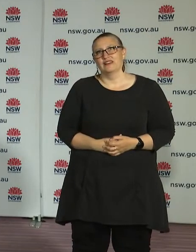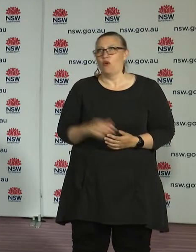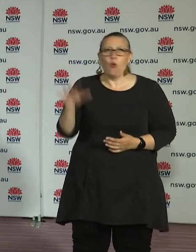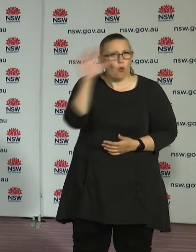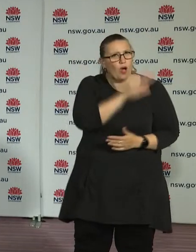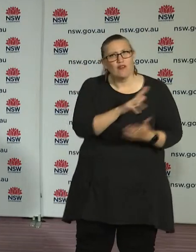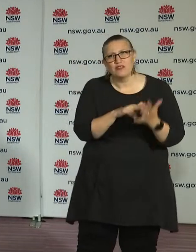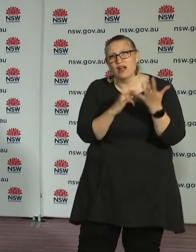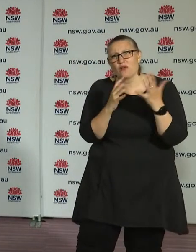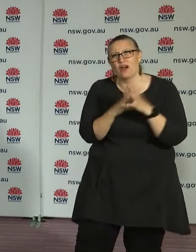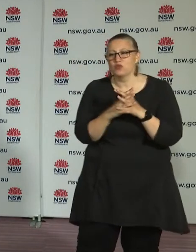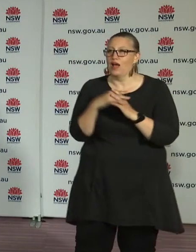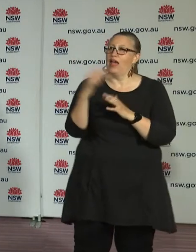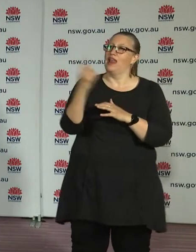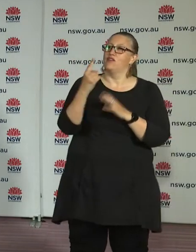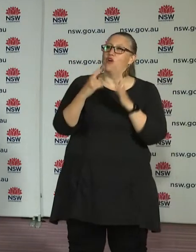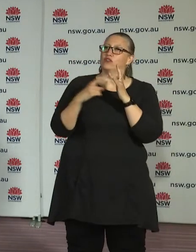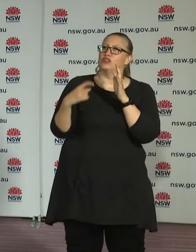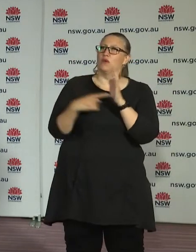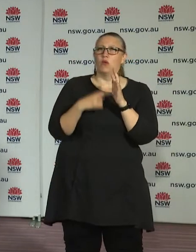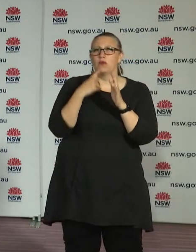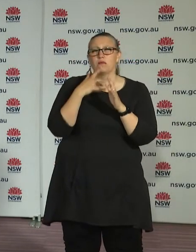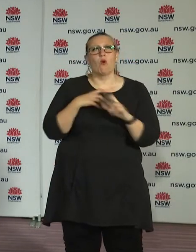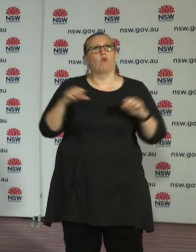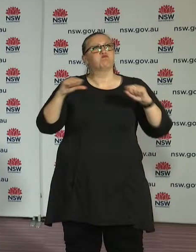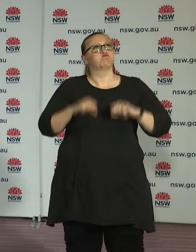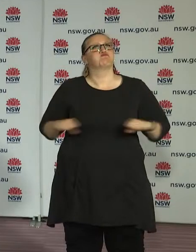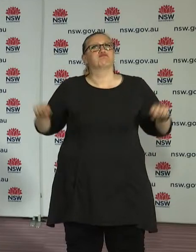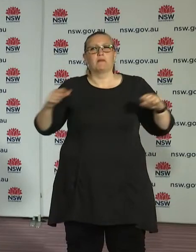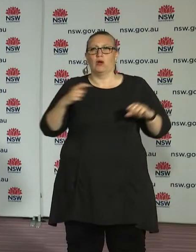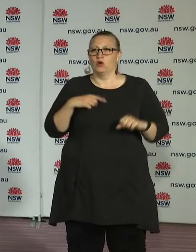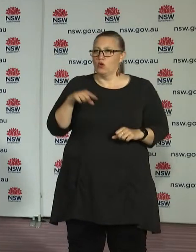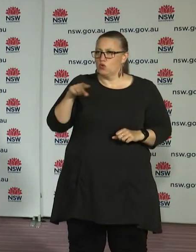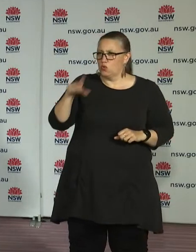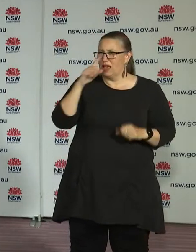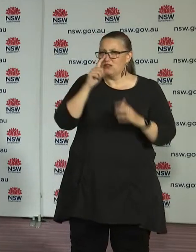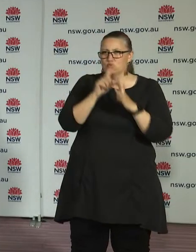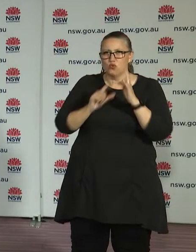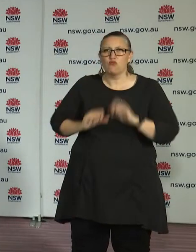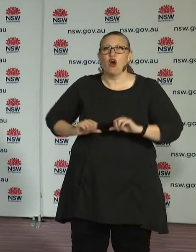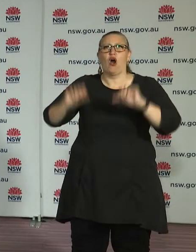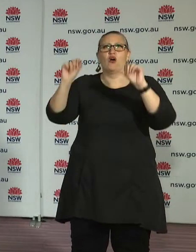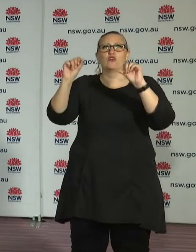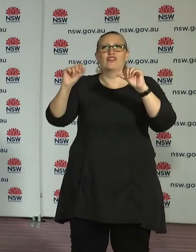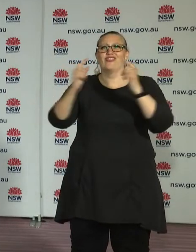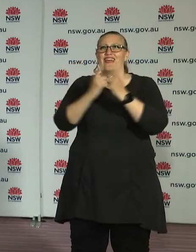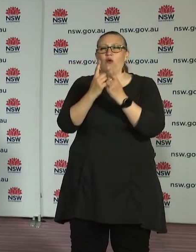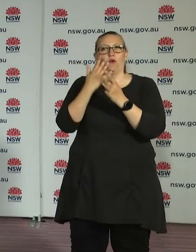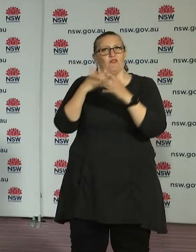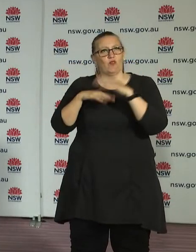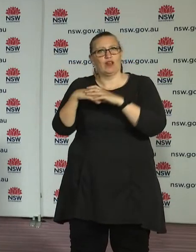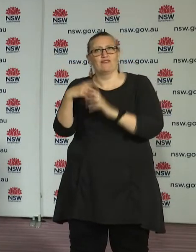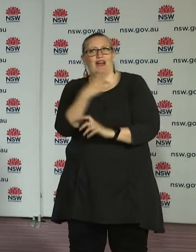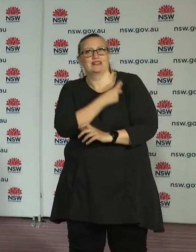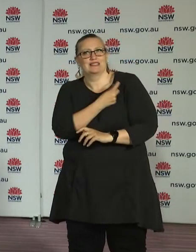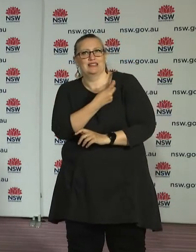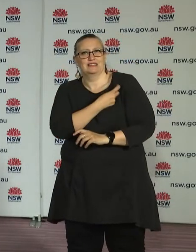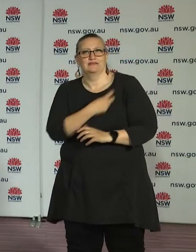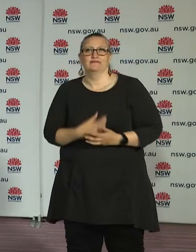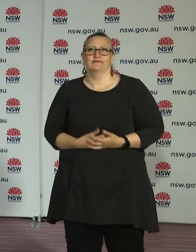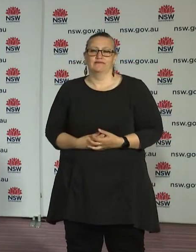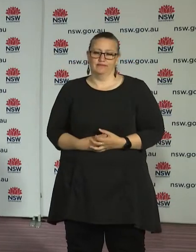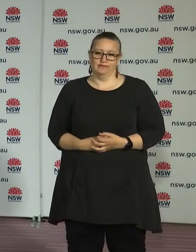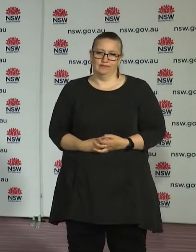11th of October because it will be more about individuals exercising freedom who are completely vaccinated. And again, I want to